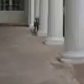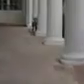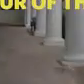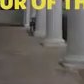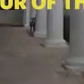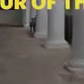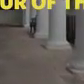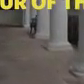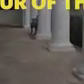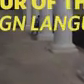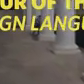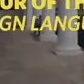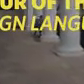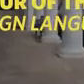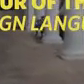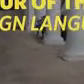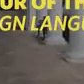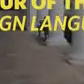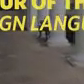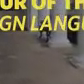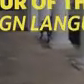This is a tour of the West Wing in sign language.